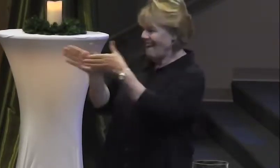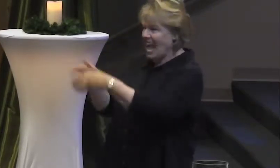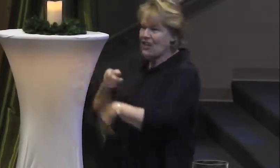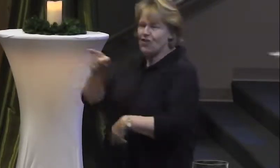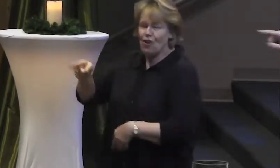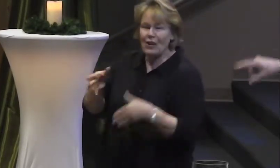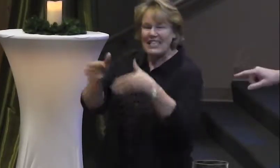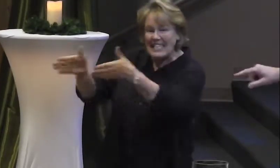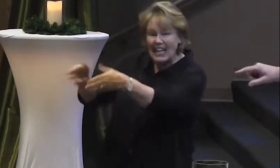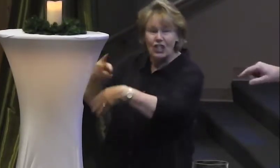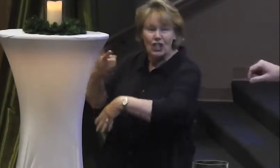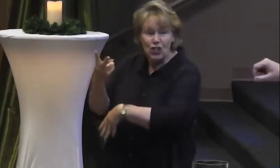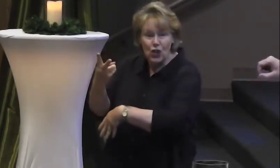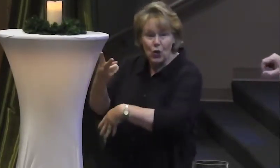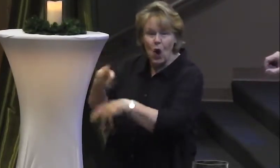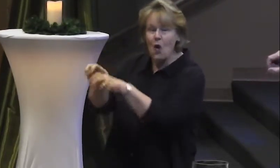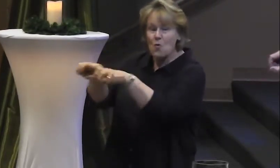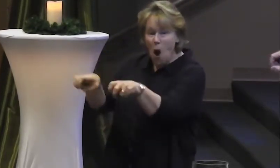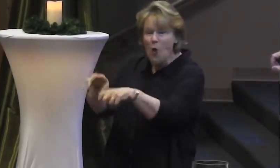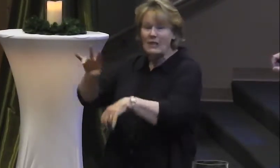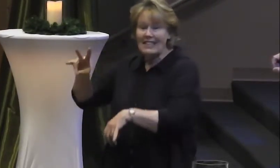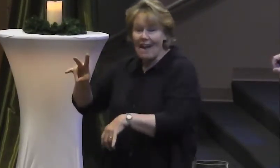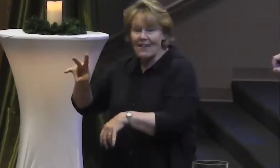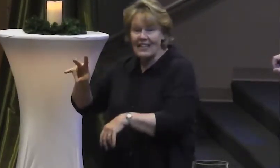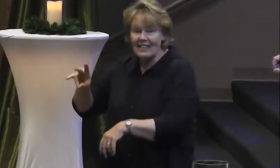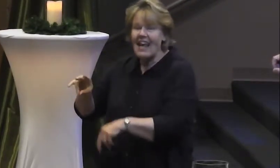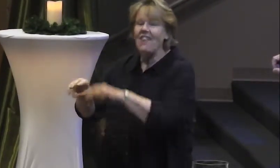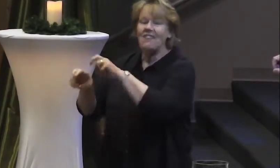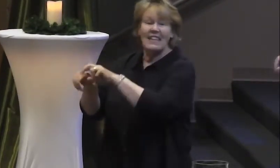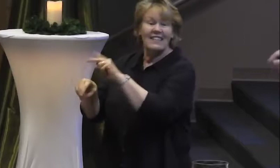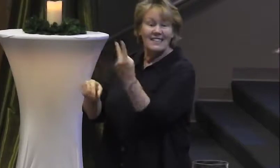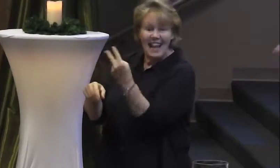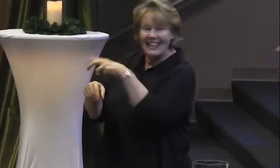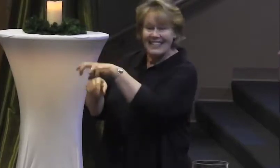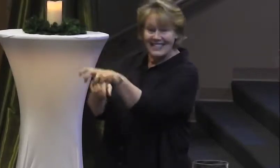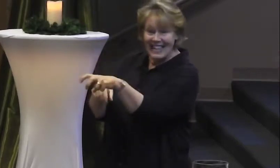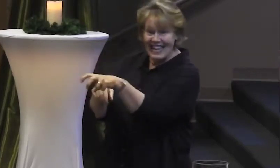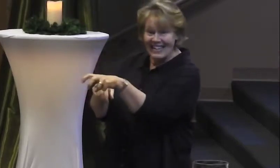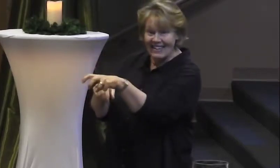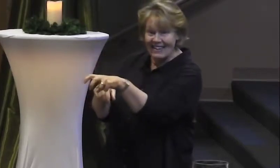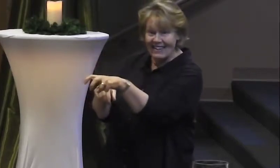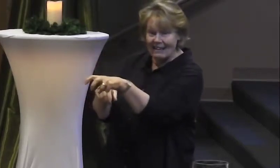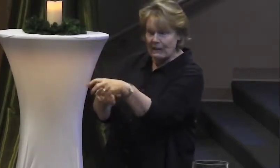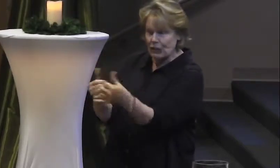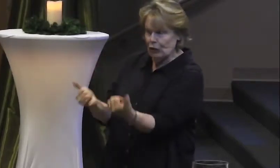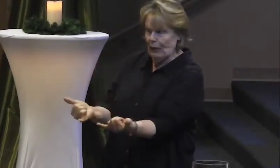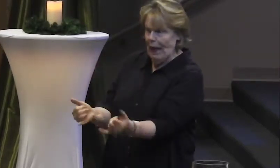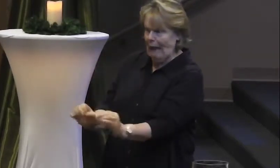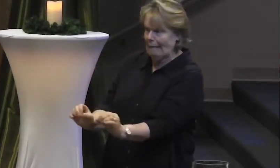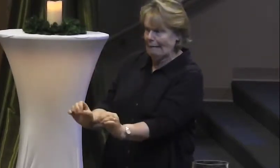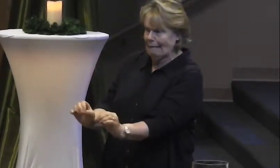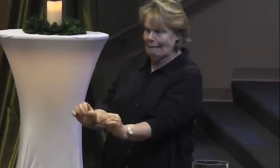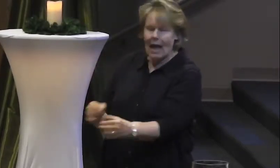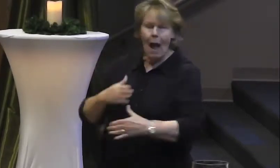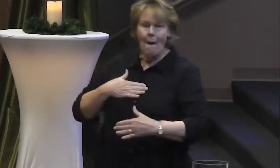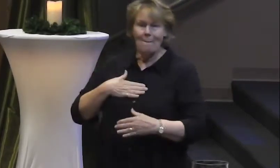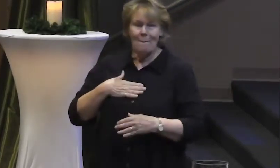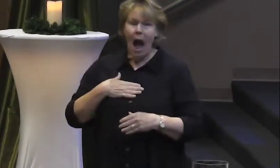7, 2 in. That's where you go. There's no such thing today. My spot is section